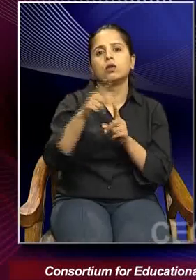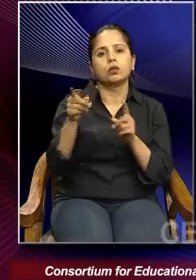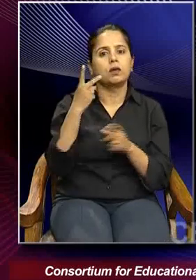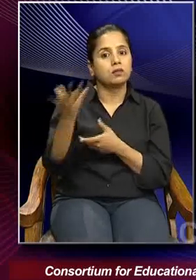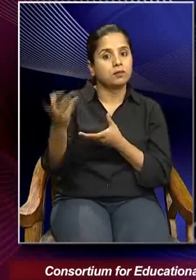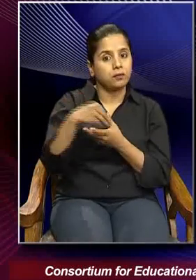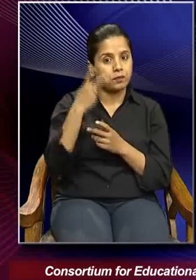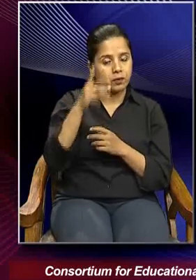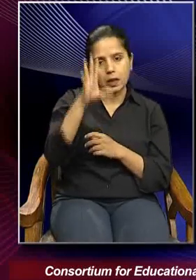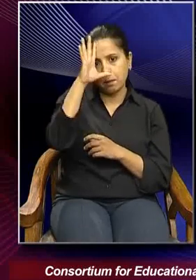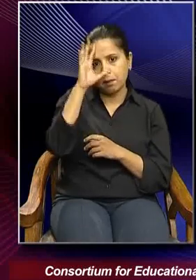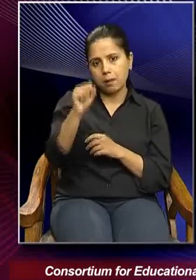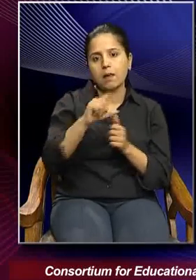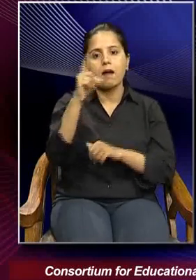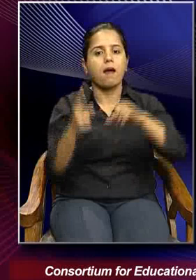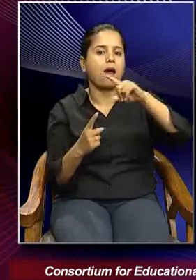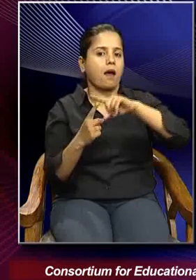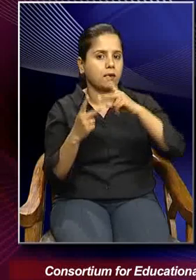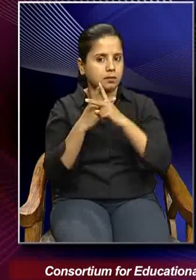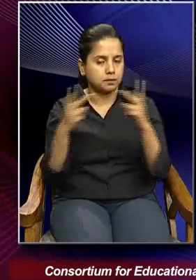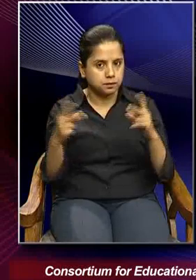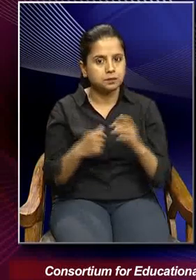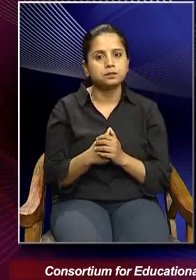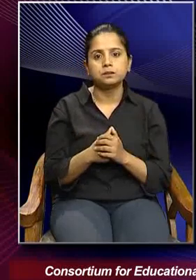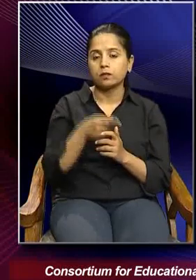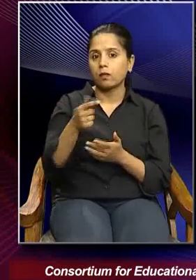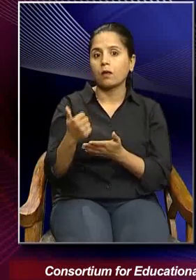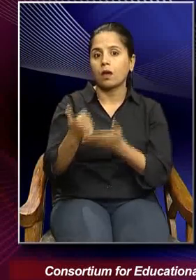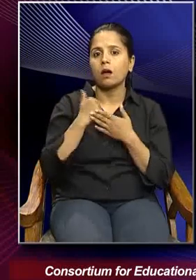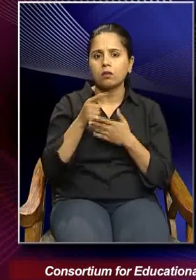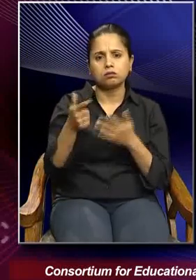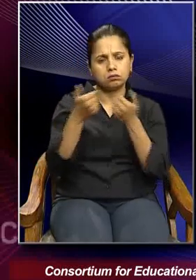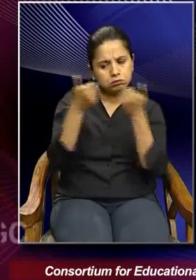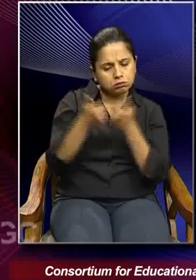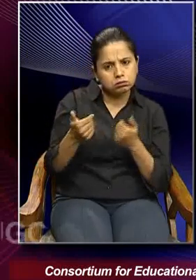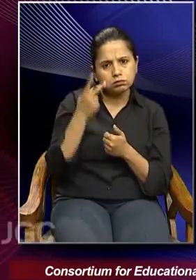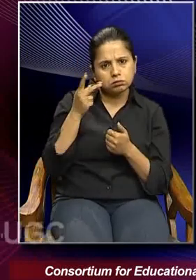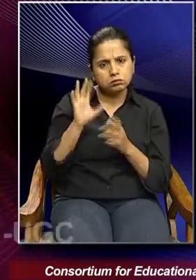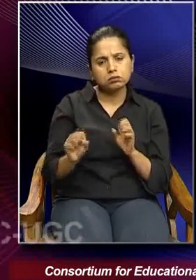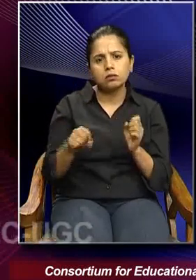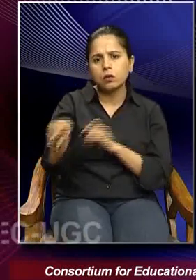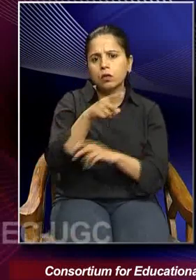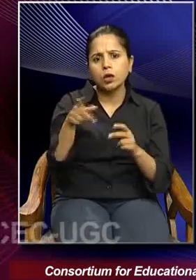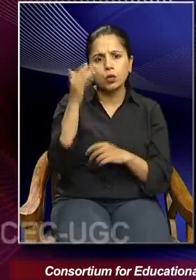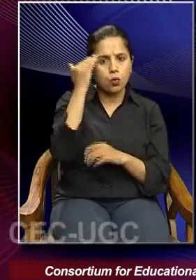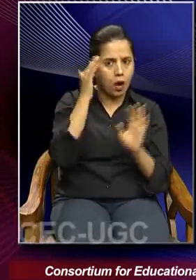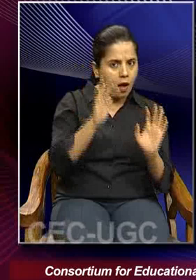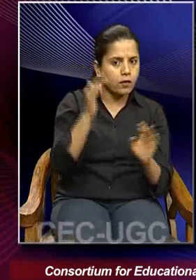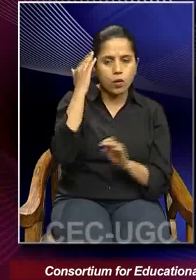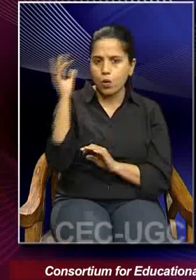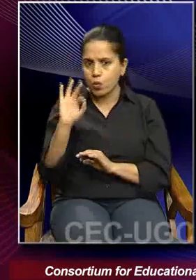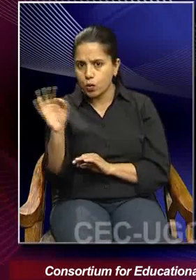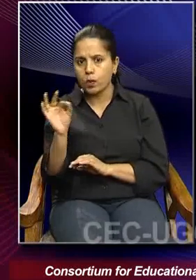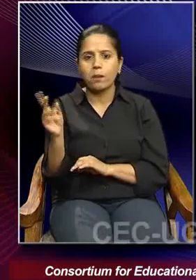part of memory act. This helps to distinguish between the known and the knower.